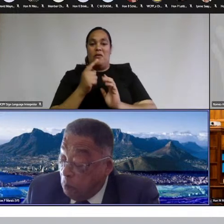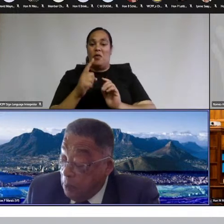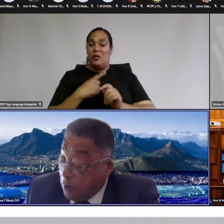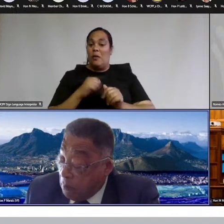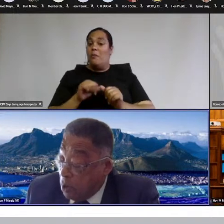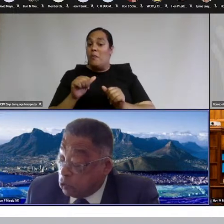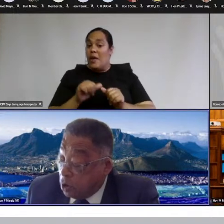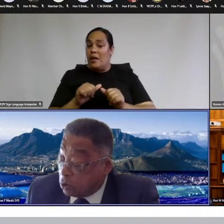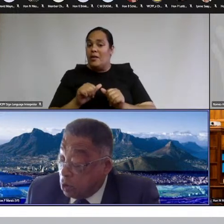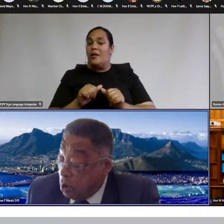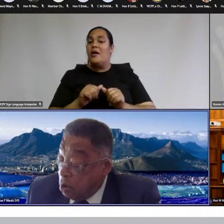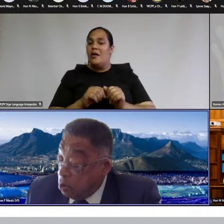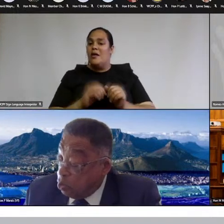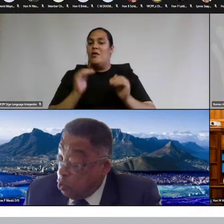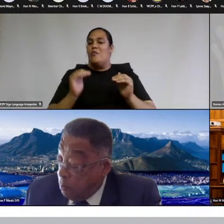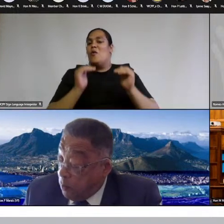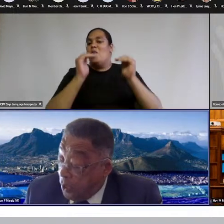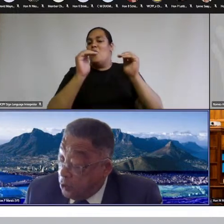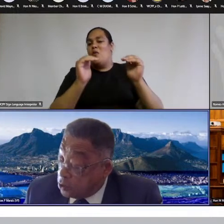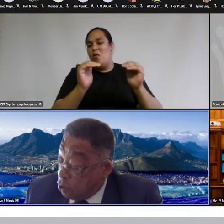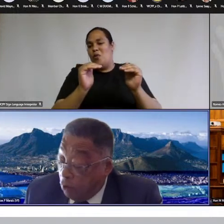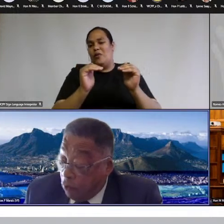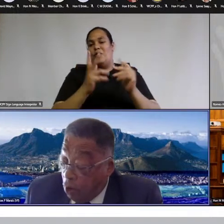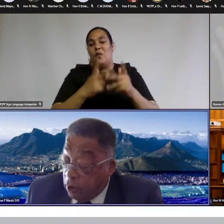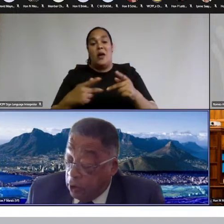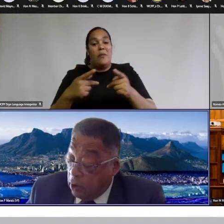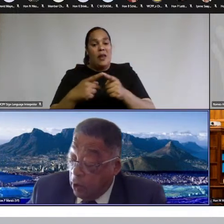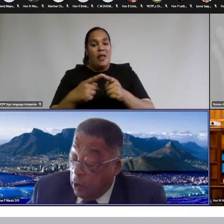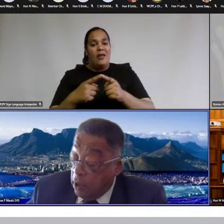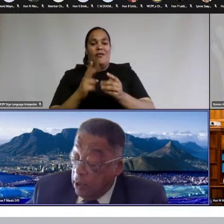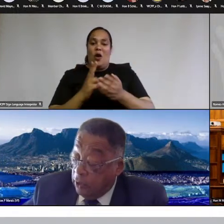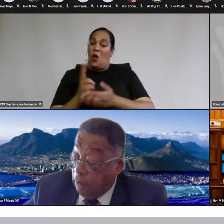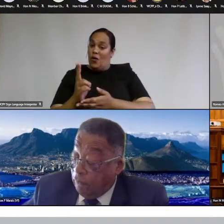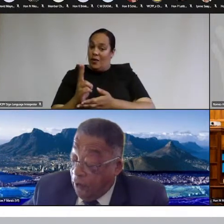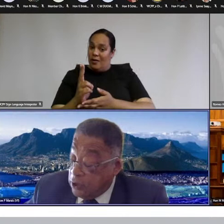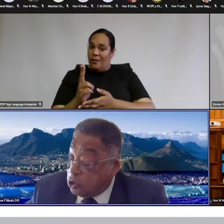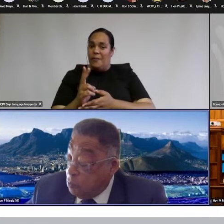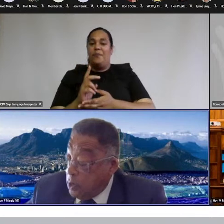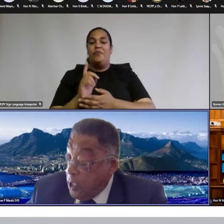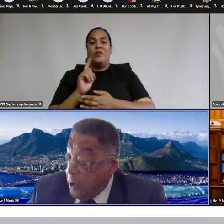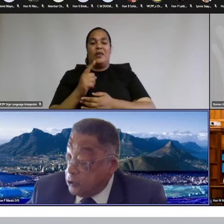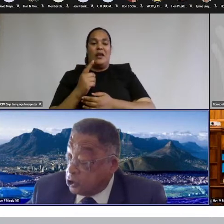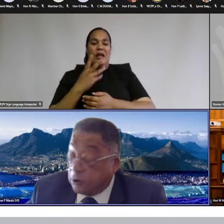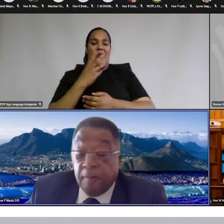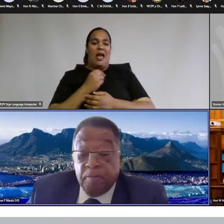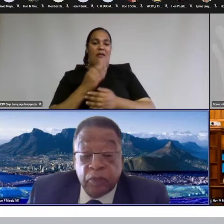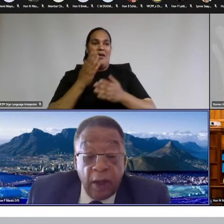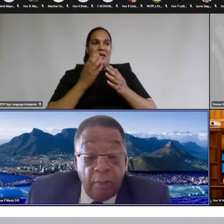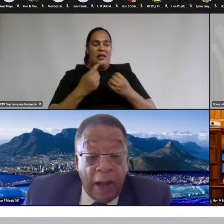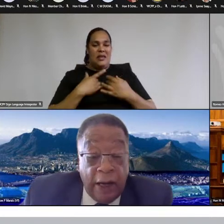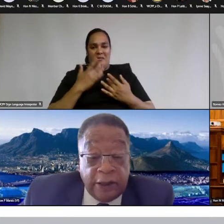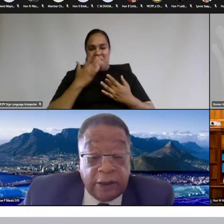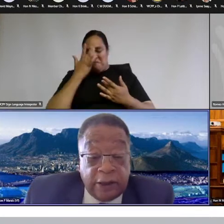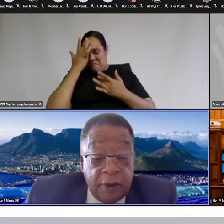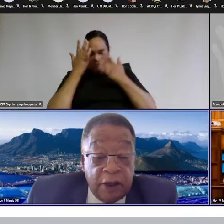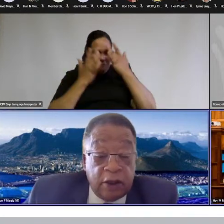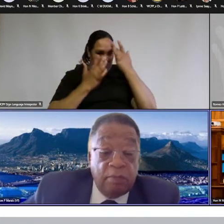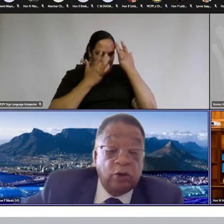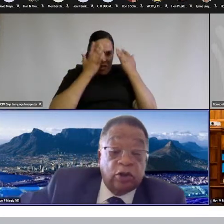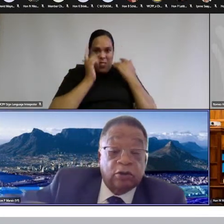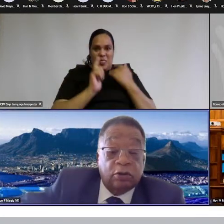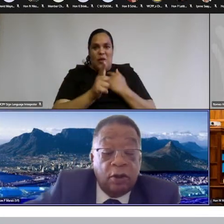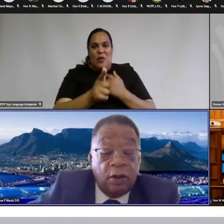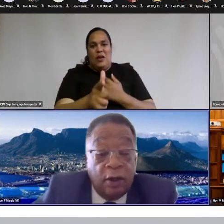better to be promoted to a place of honor than face humiliation by later